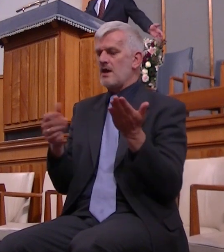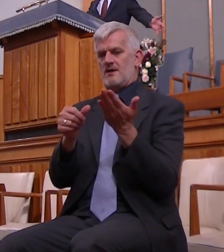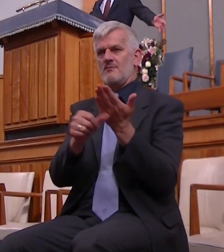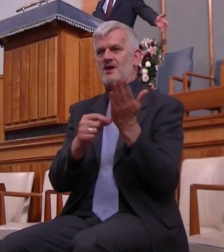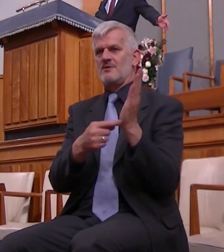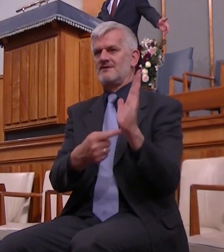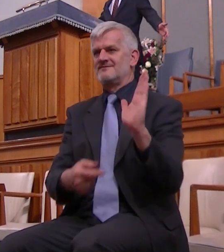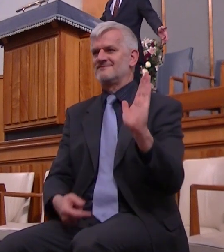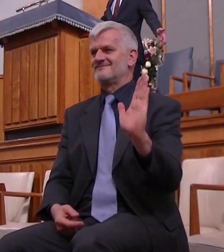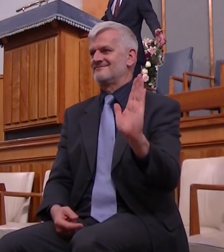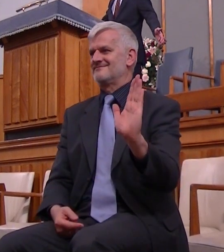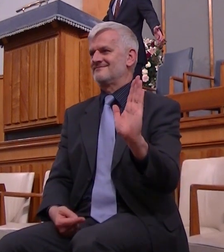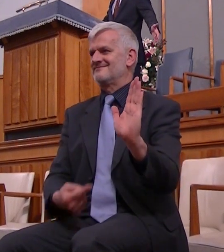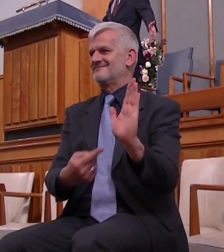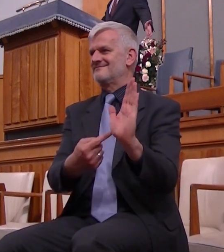what creation is about.